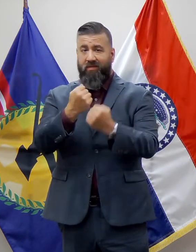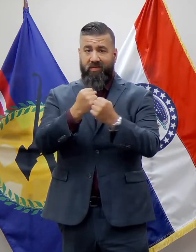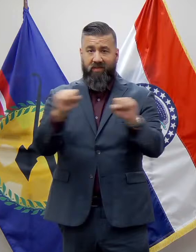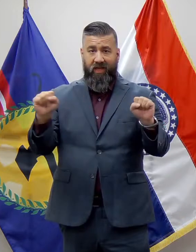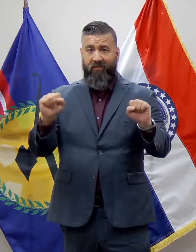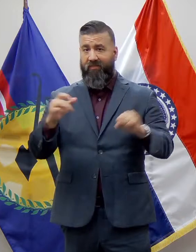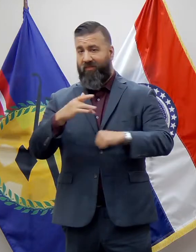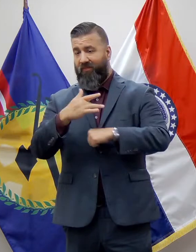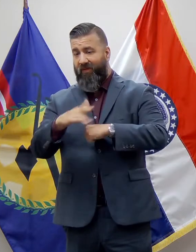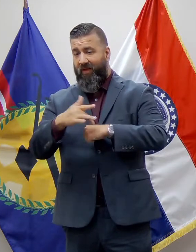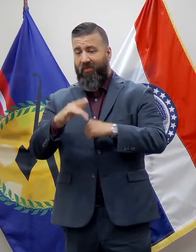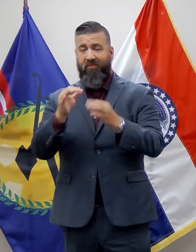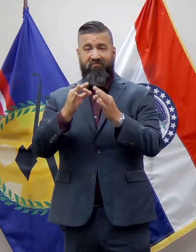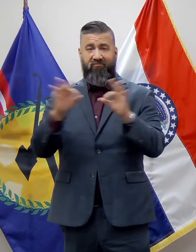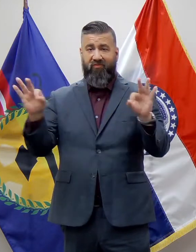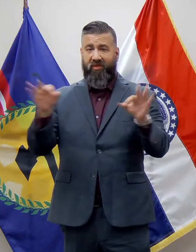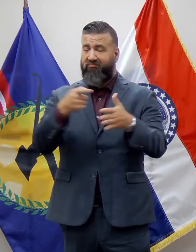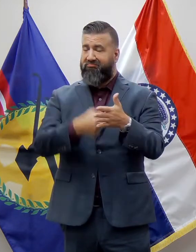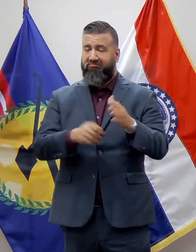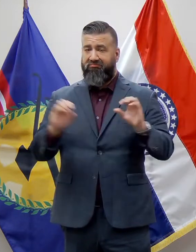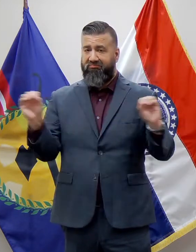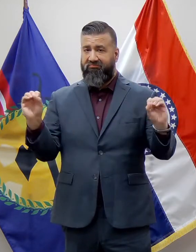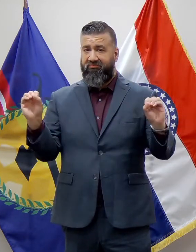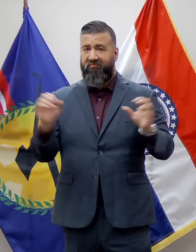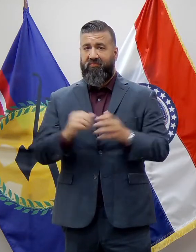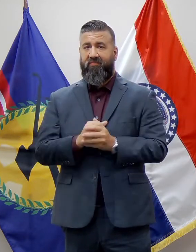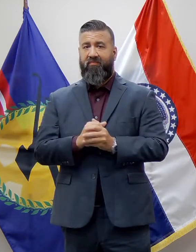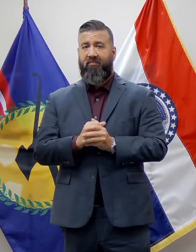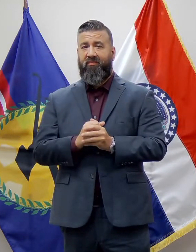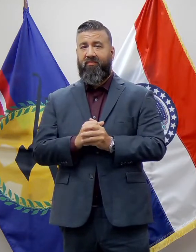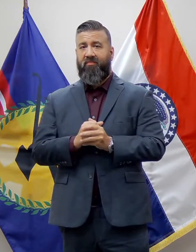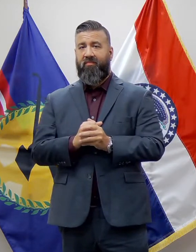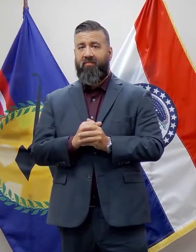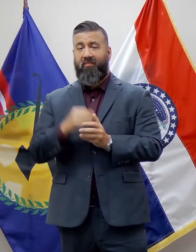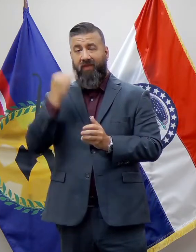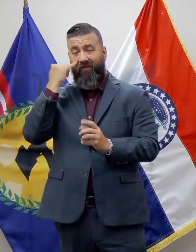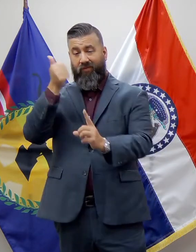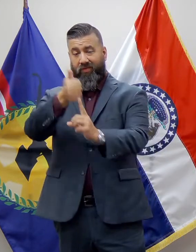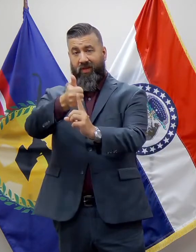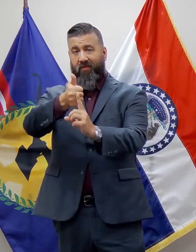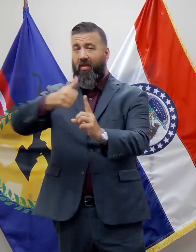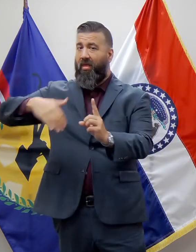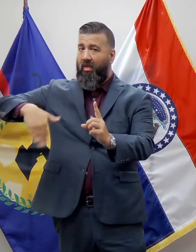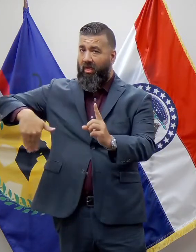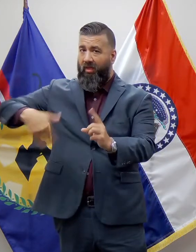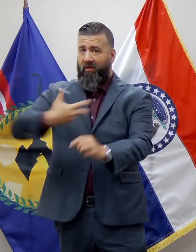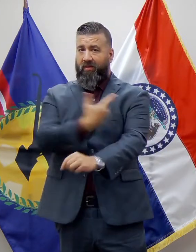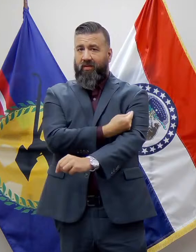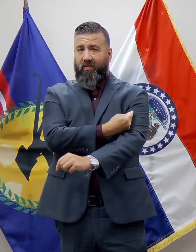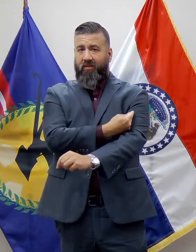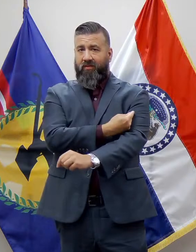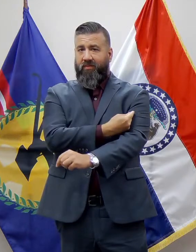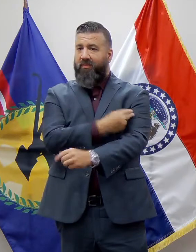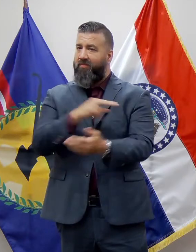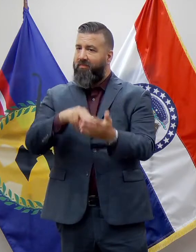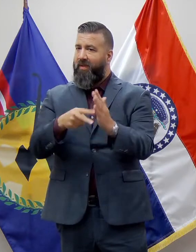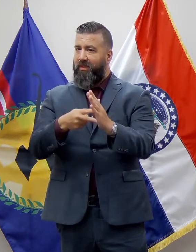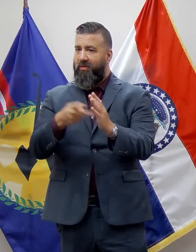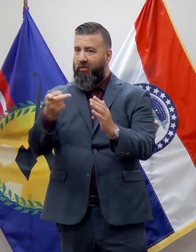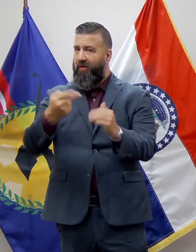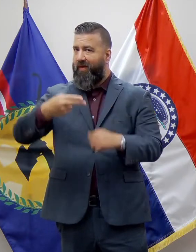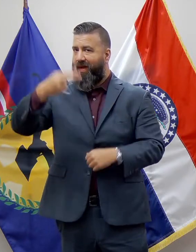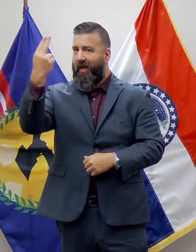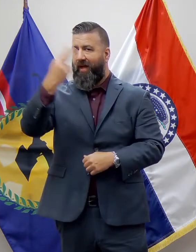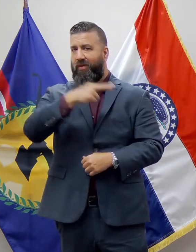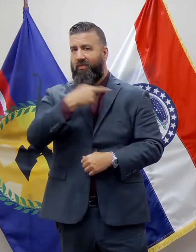country. If you have not yet been vaccinated, and you're the most at risk for contracting the virus and for having